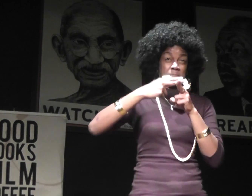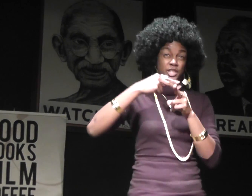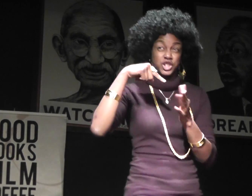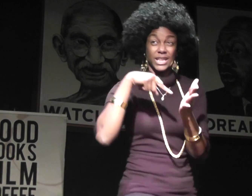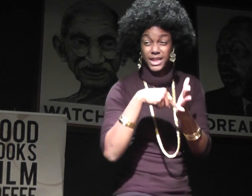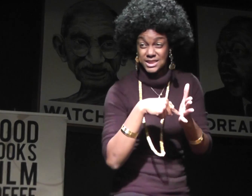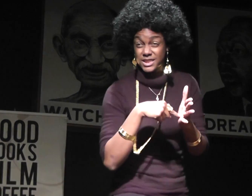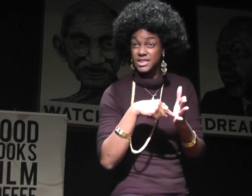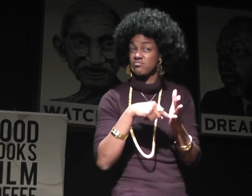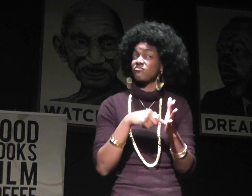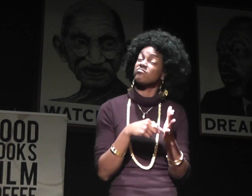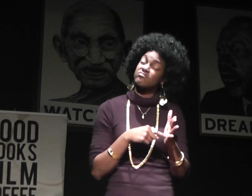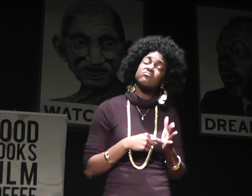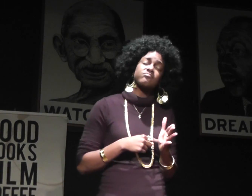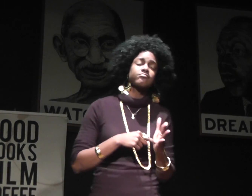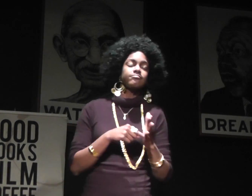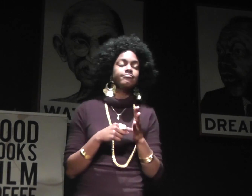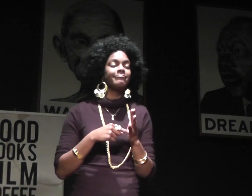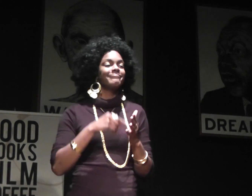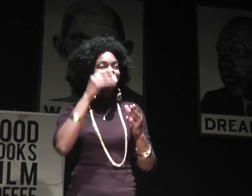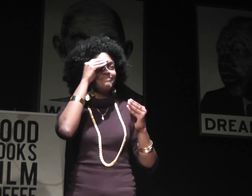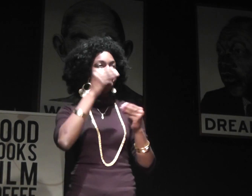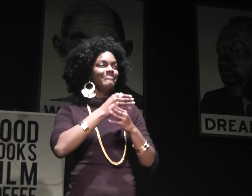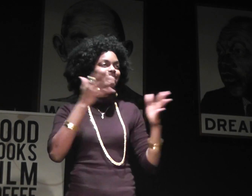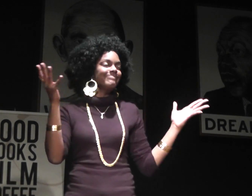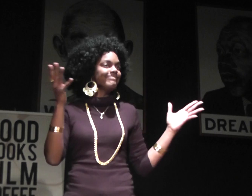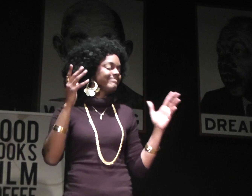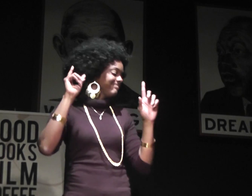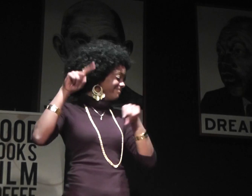My mom is very strong. She's very strong.